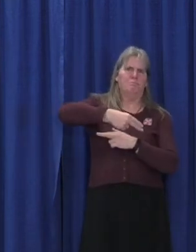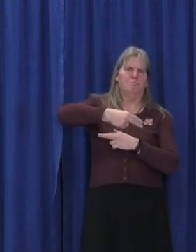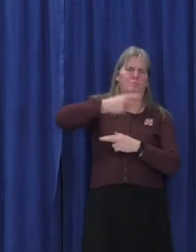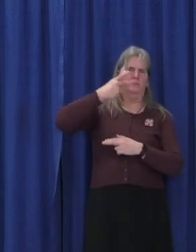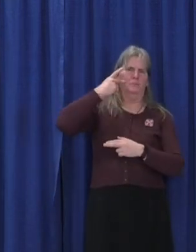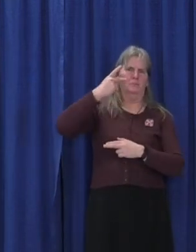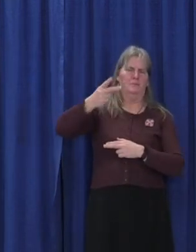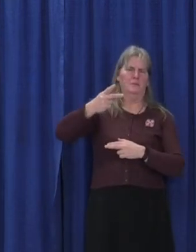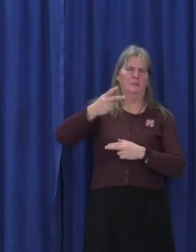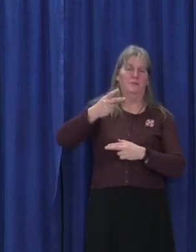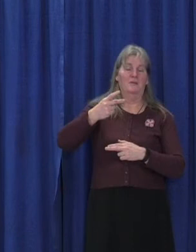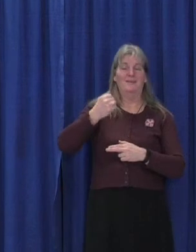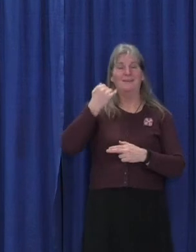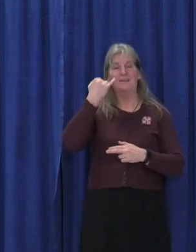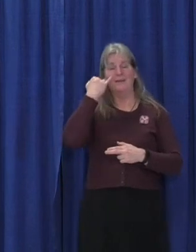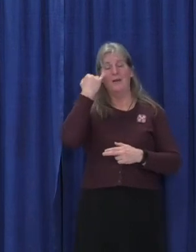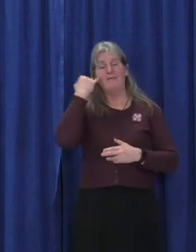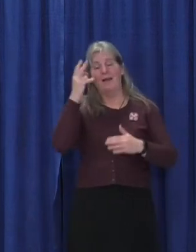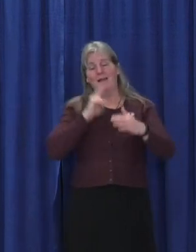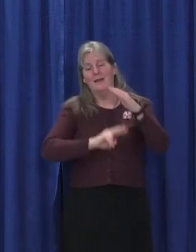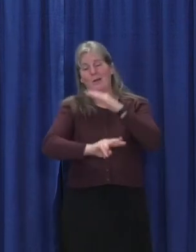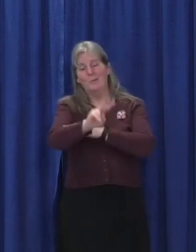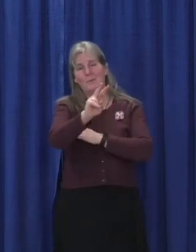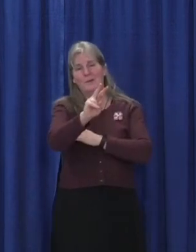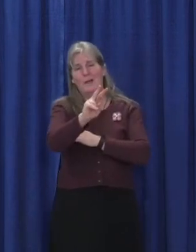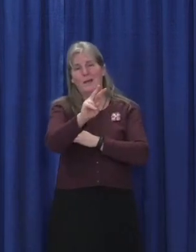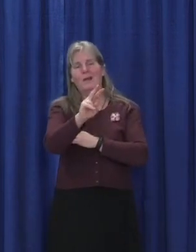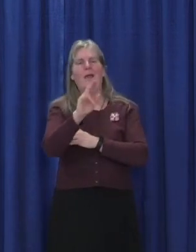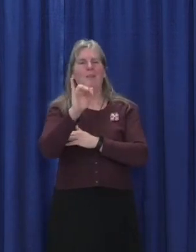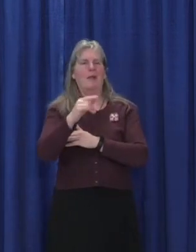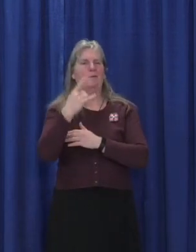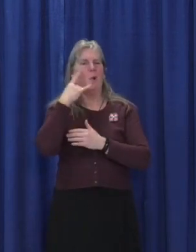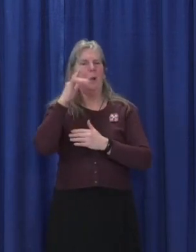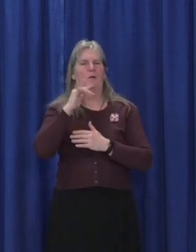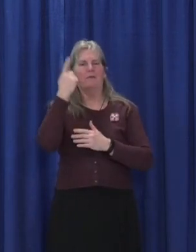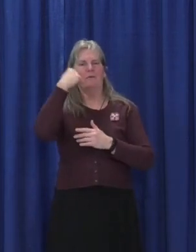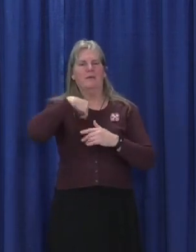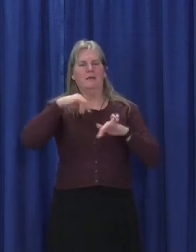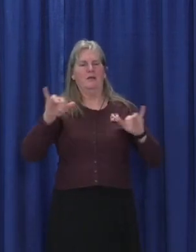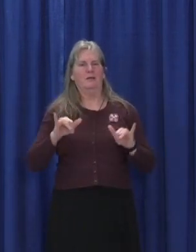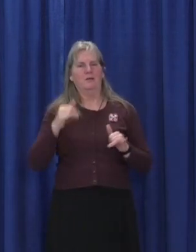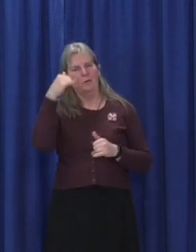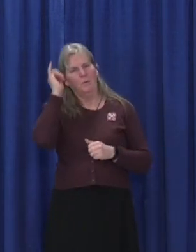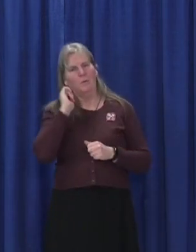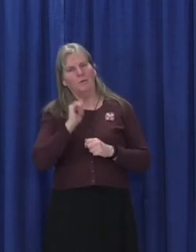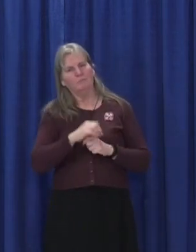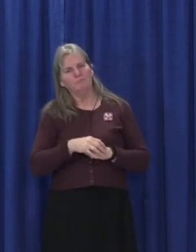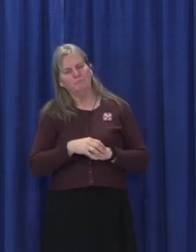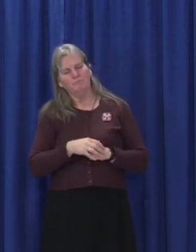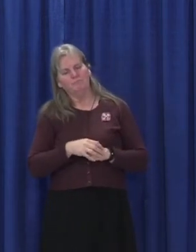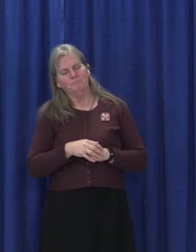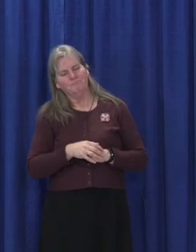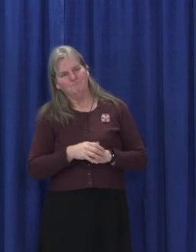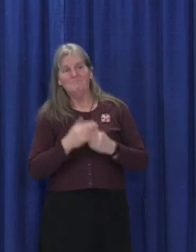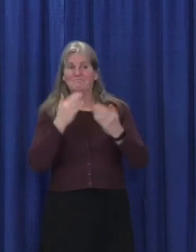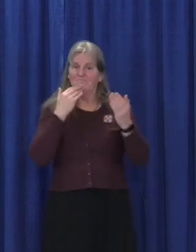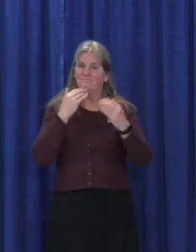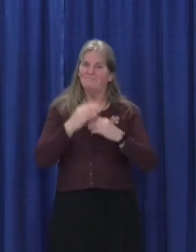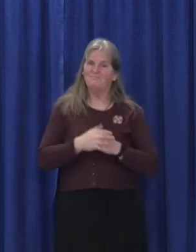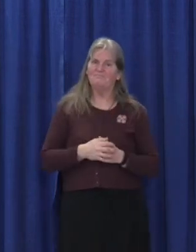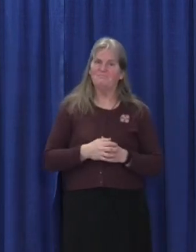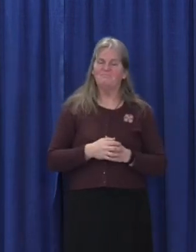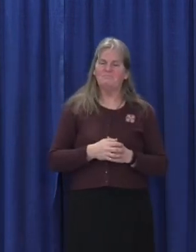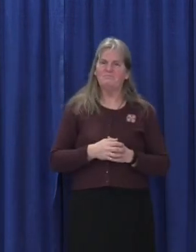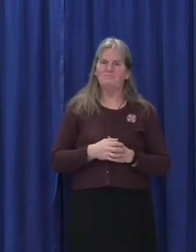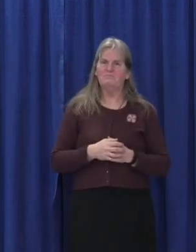if I had a crystal ball, that's what I would be expecting once we have transmission of Omicron. Thanks. Thank you. We'll now